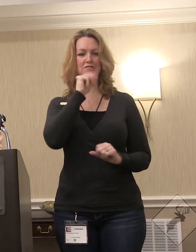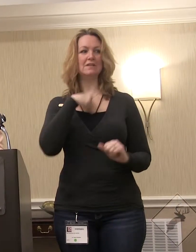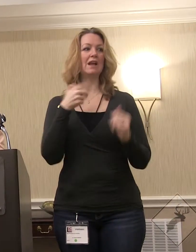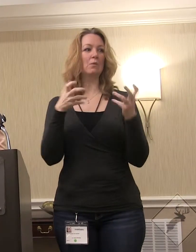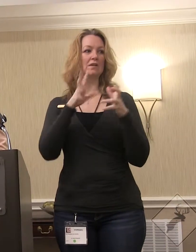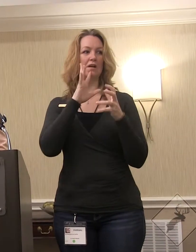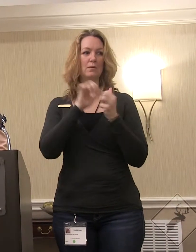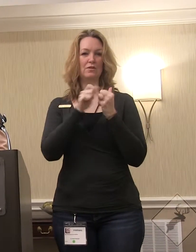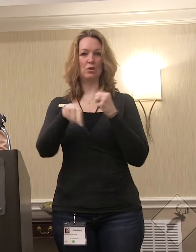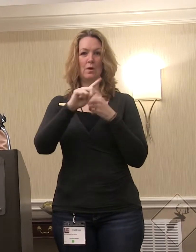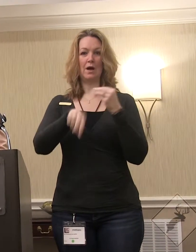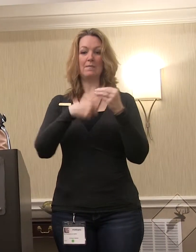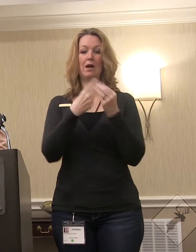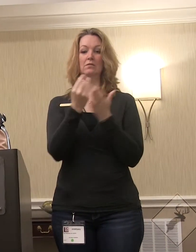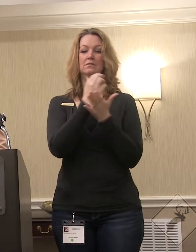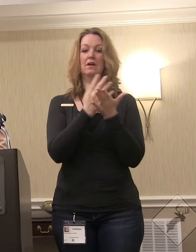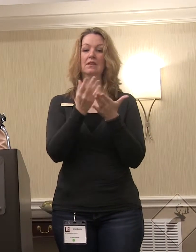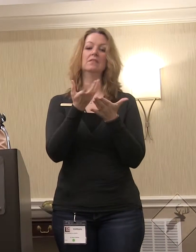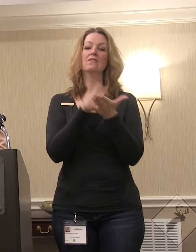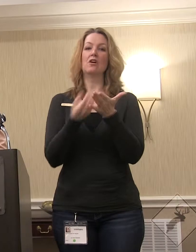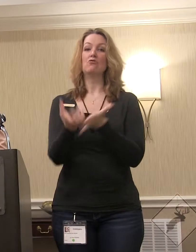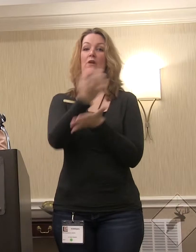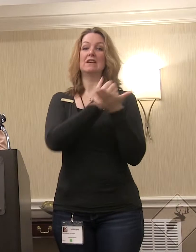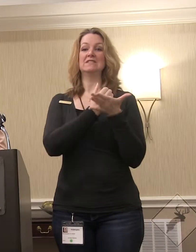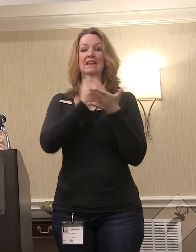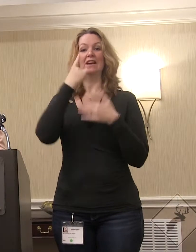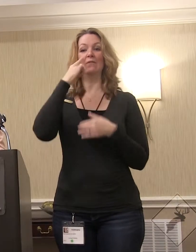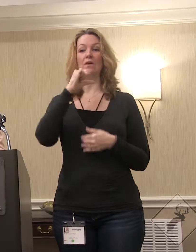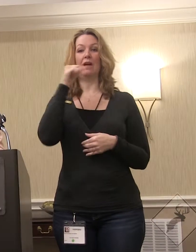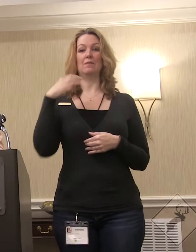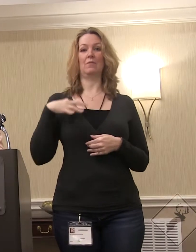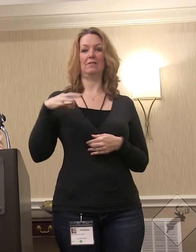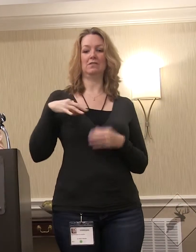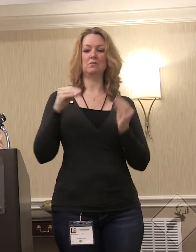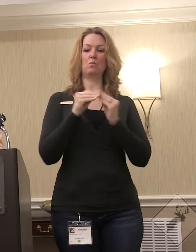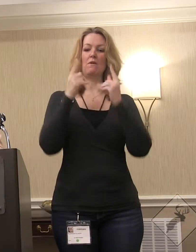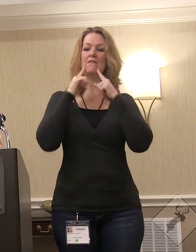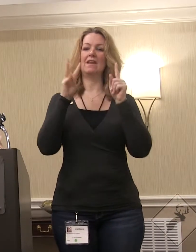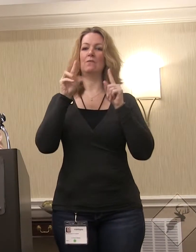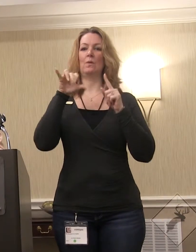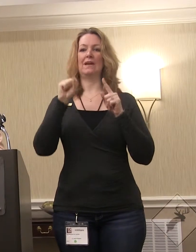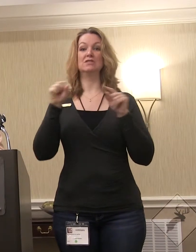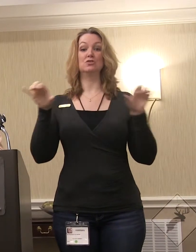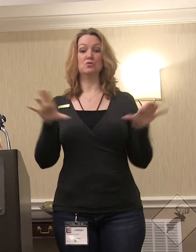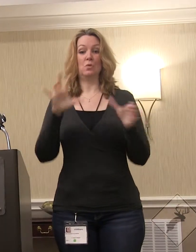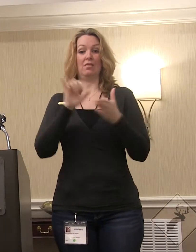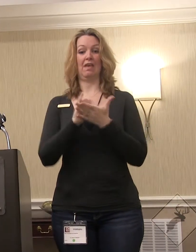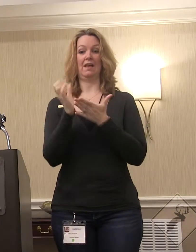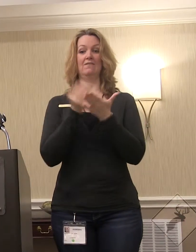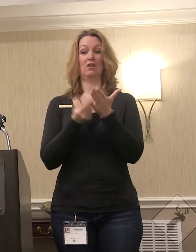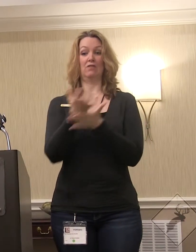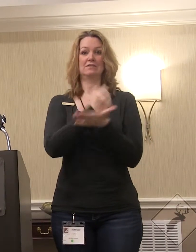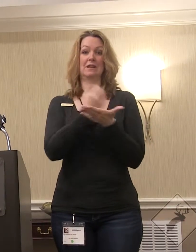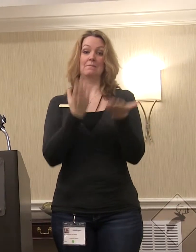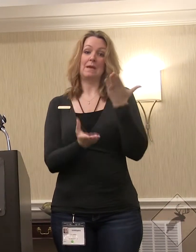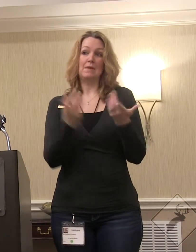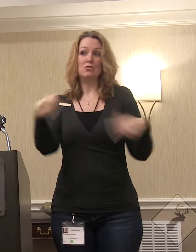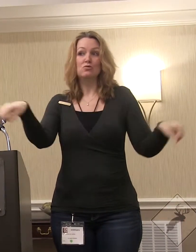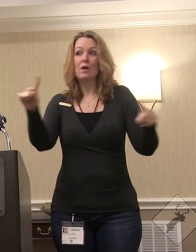speak to you on fundraising for nonprofits. Perhaps some more effective ways of doing that fundraising you may not be aware